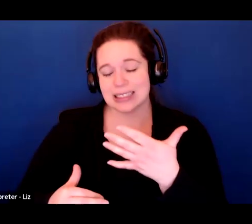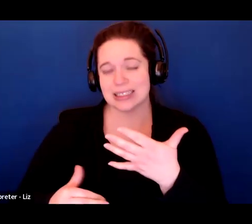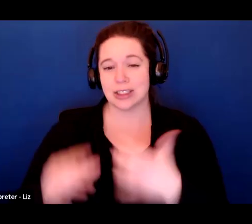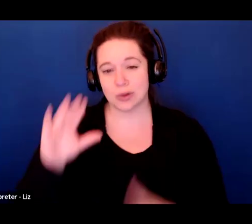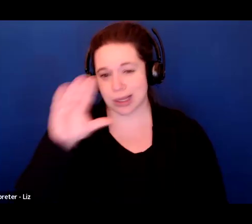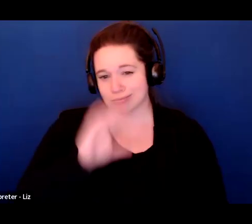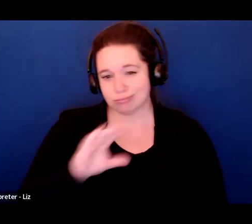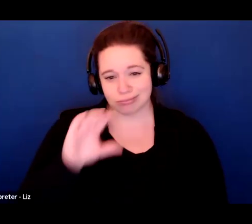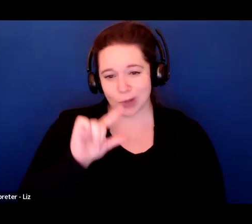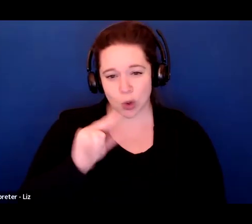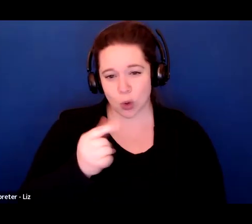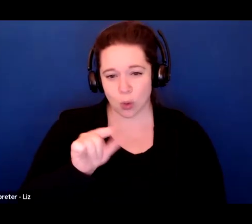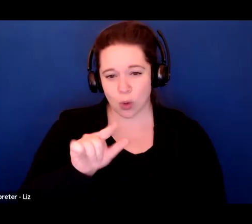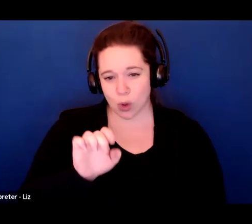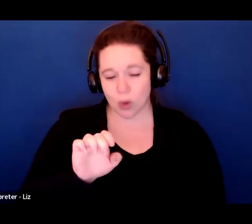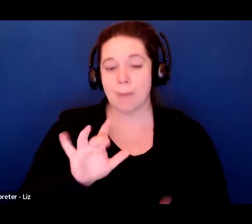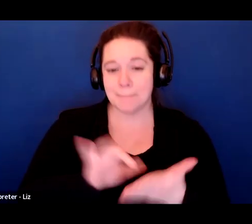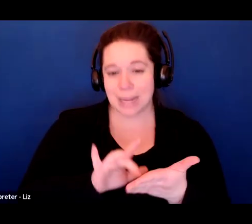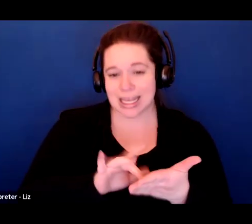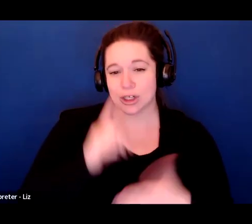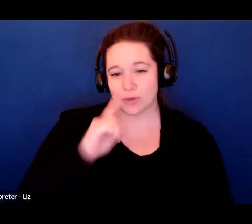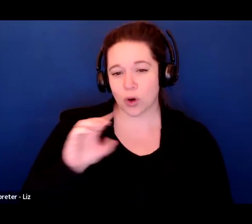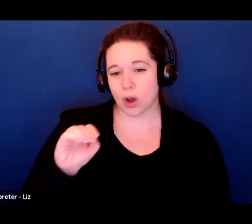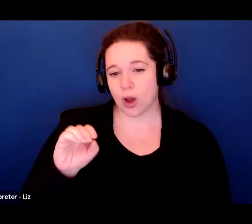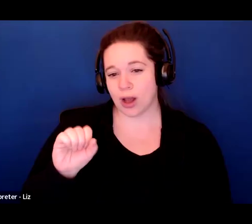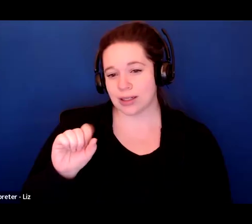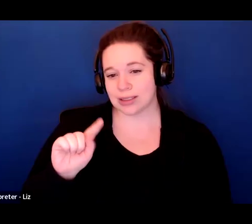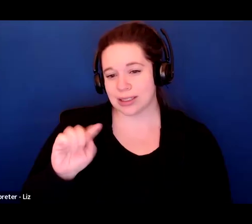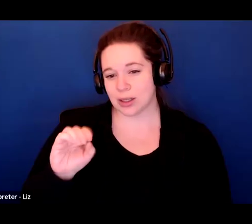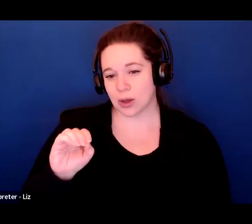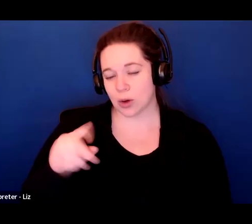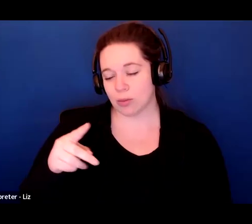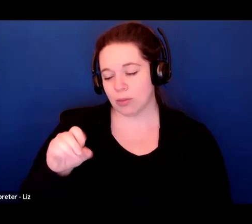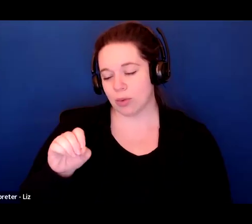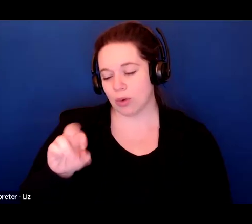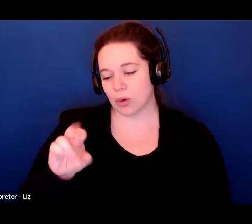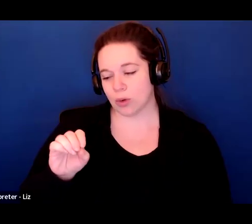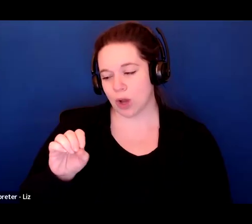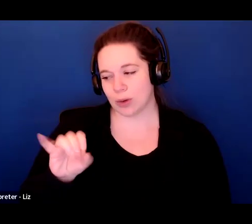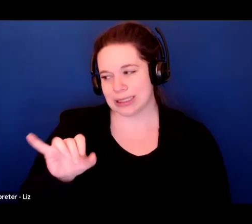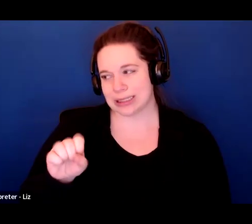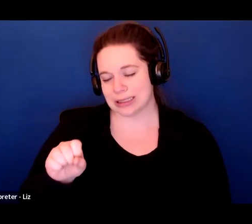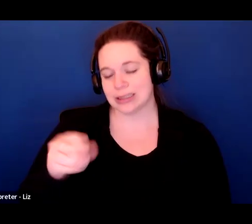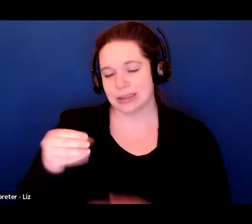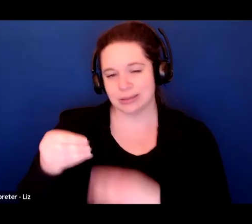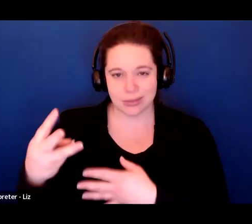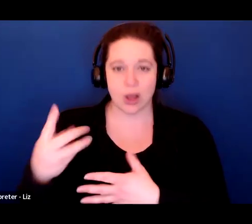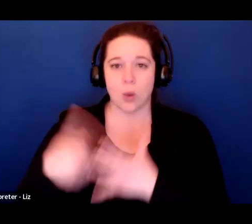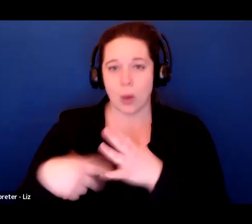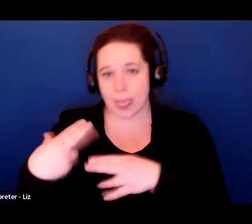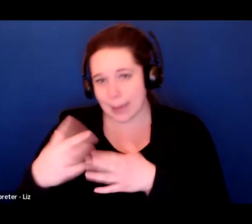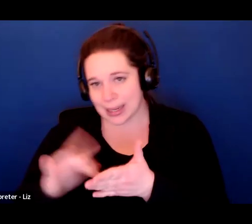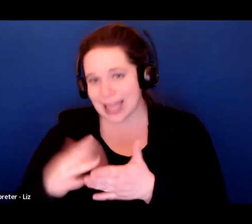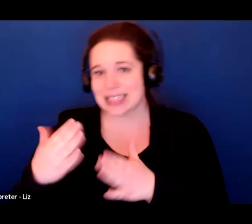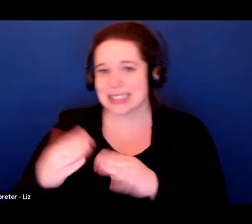Google medications for osteoporosis, and they will tell you about what they are, what the side effects are. So